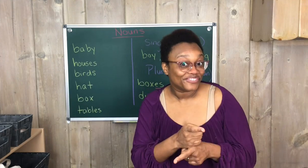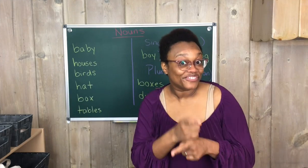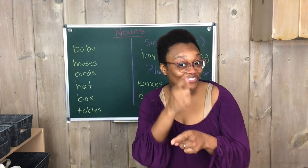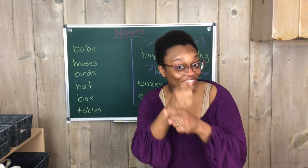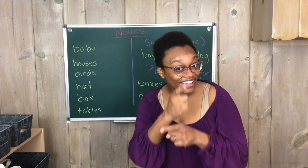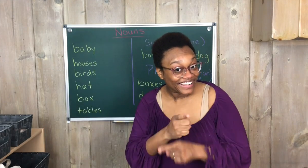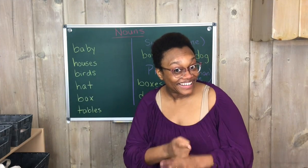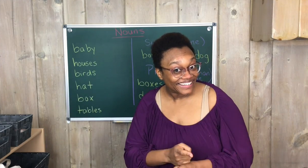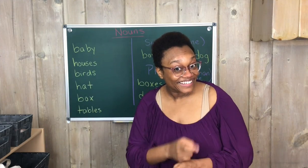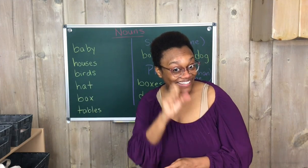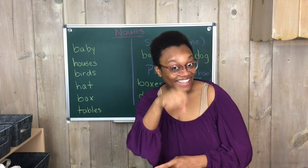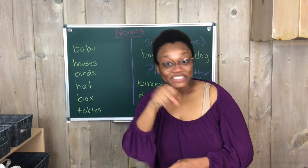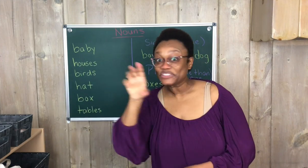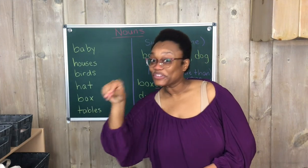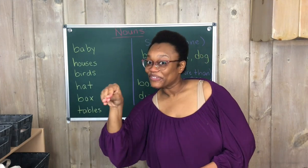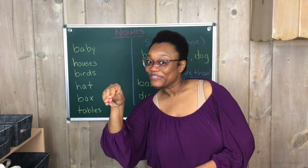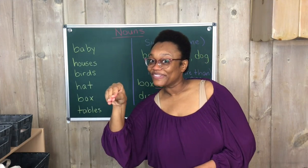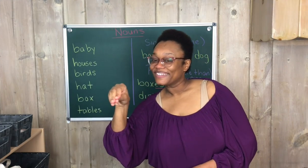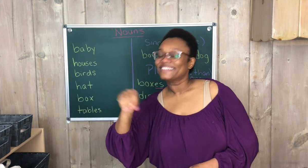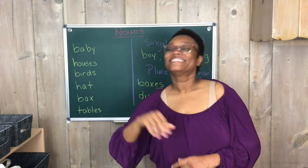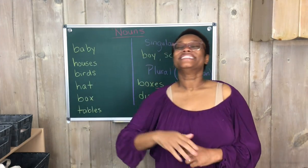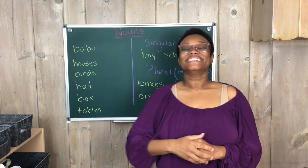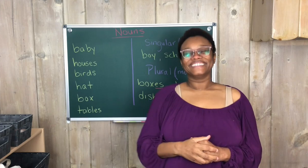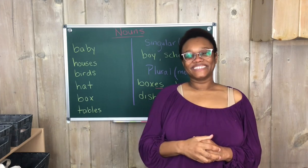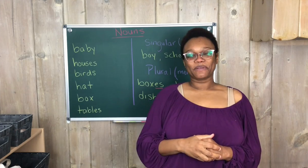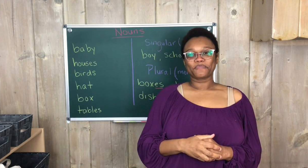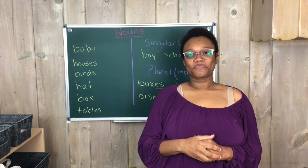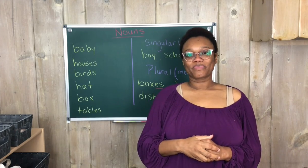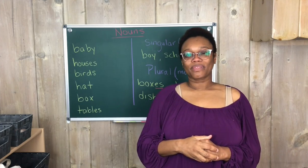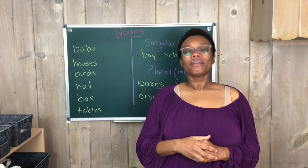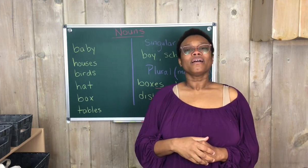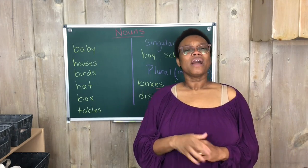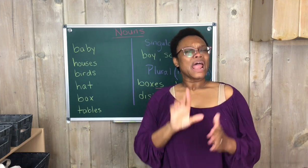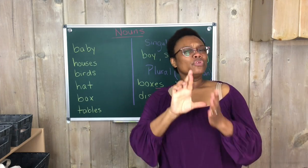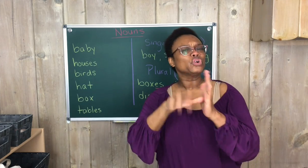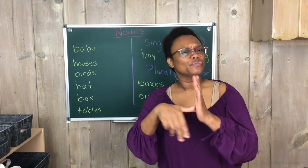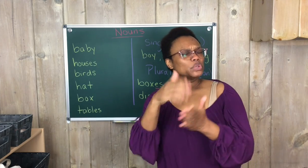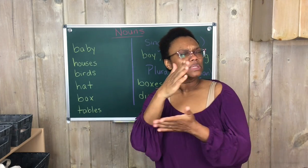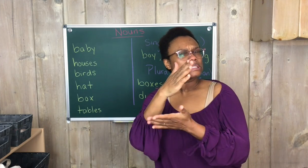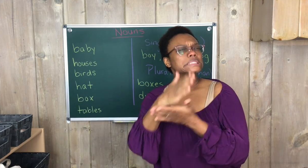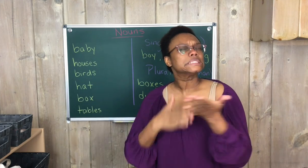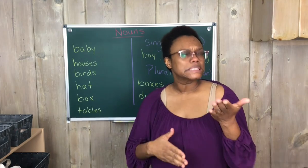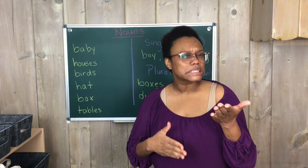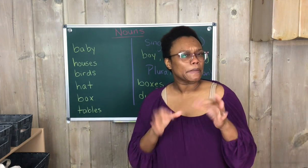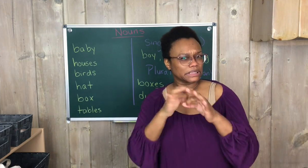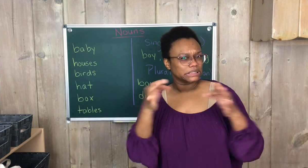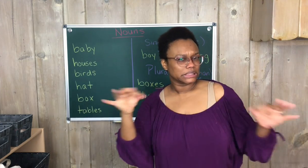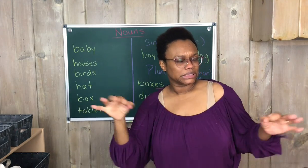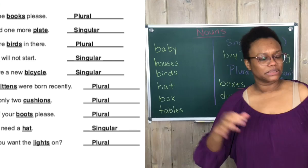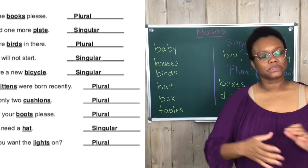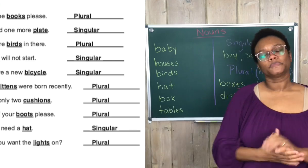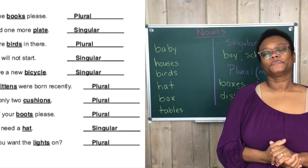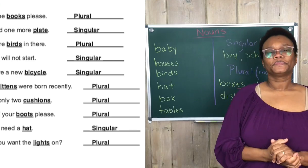Did you get them right? Yes? No? Okay, well, Let's review some of the